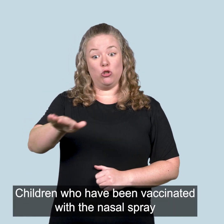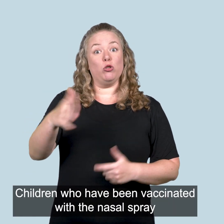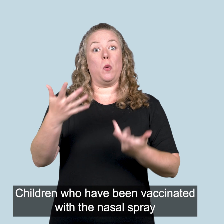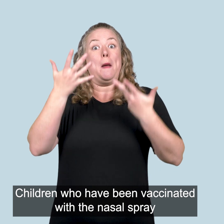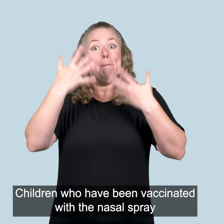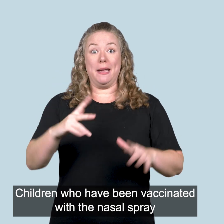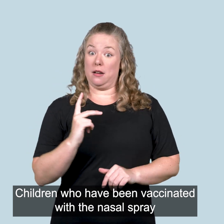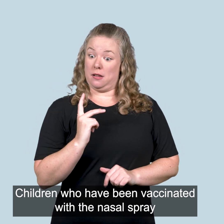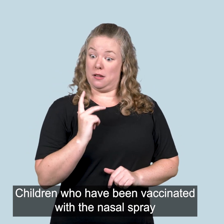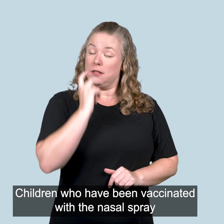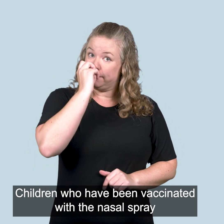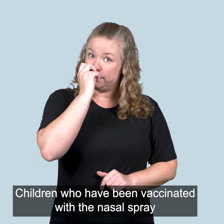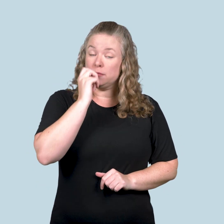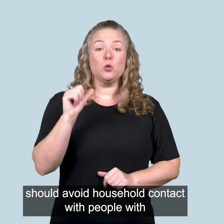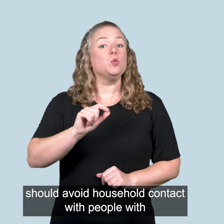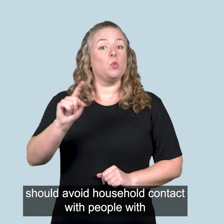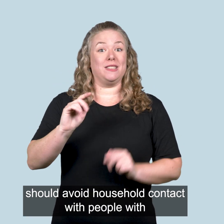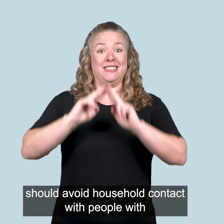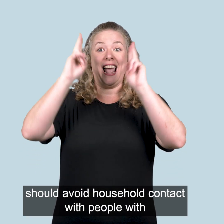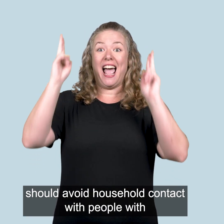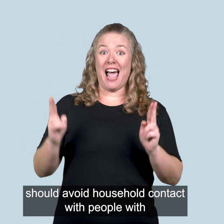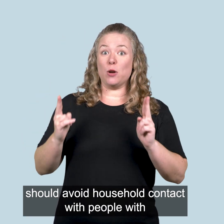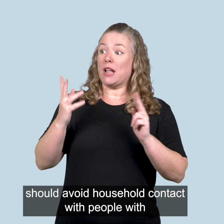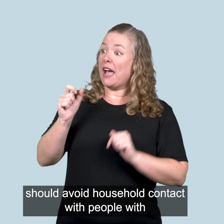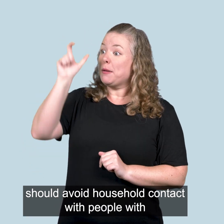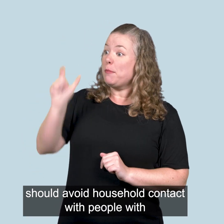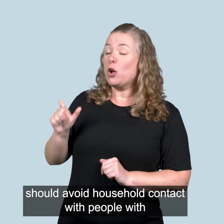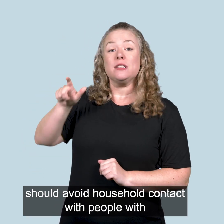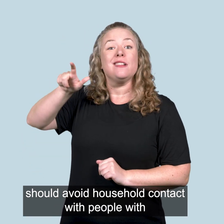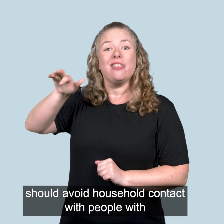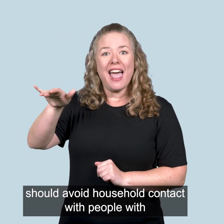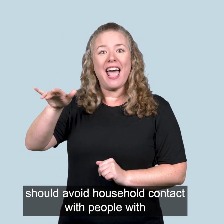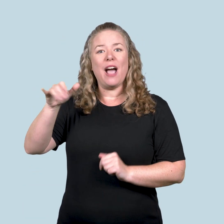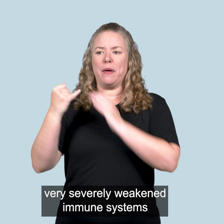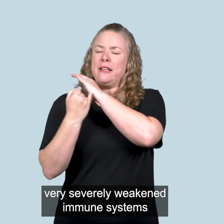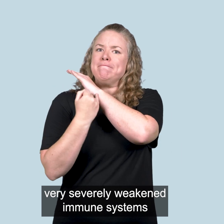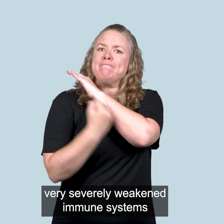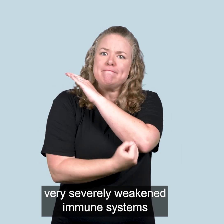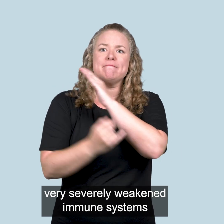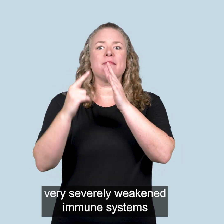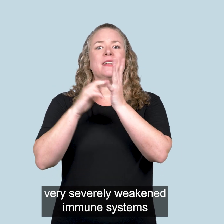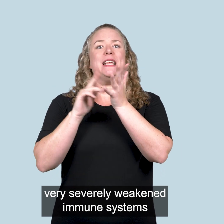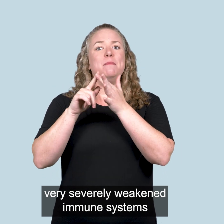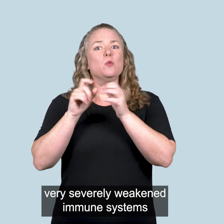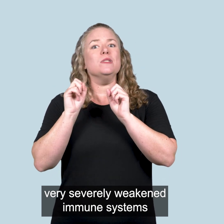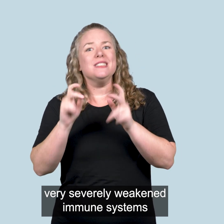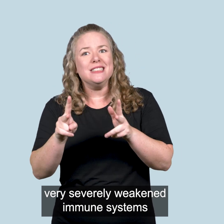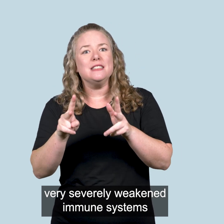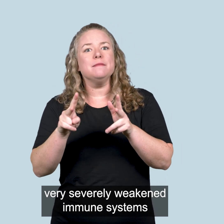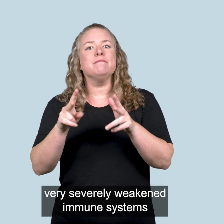have been vaccinated with the nasal spray should avoid household contact with people with very severely weakened immune systems,